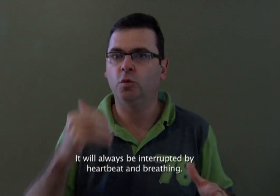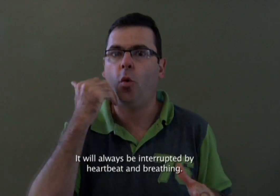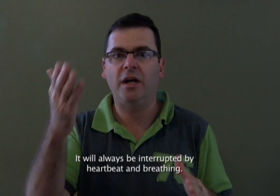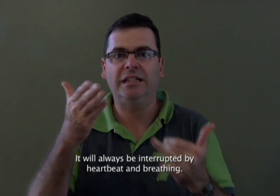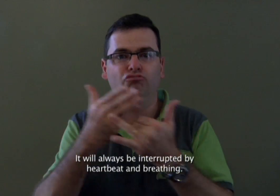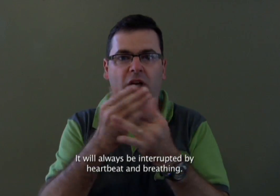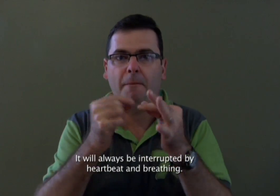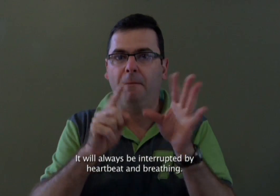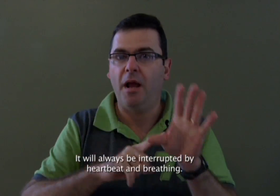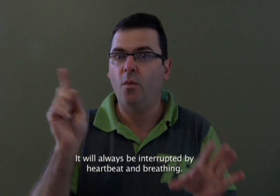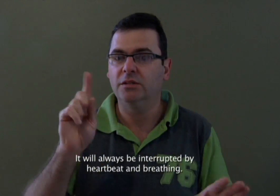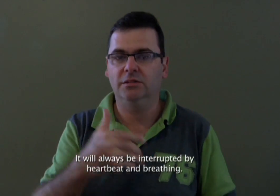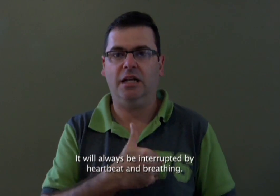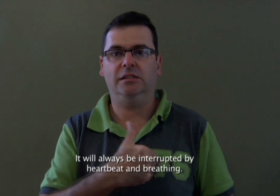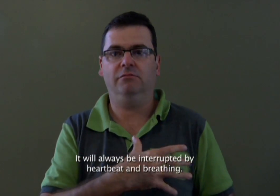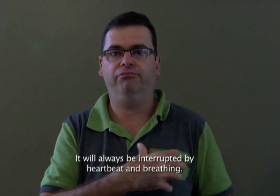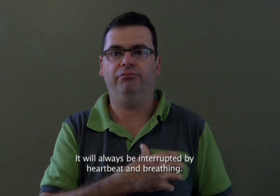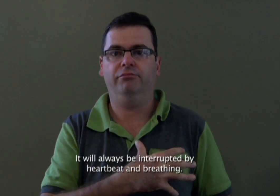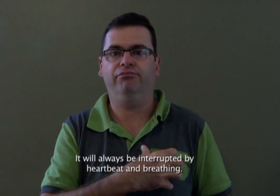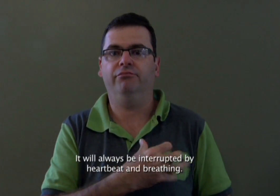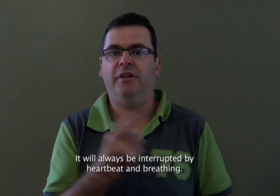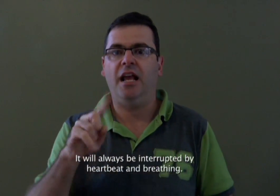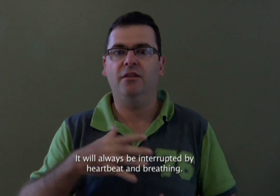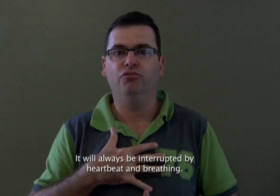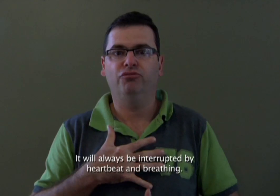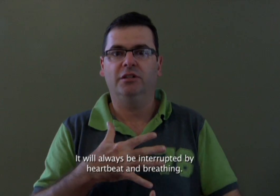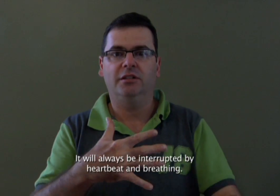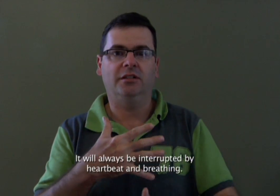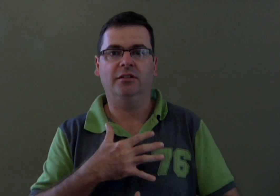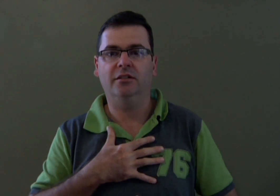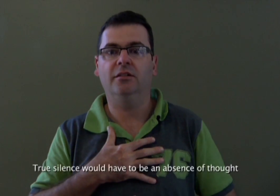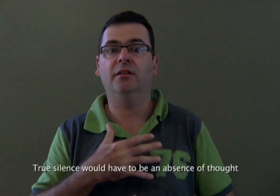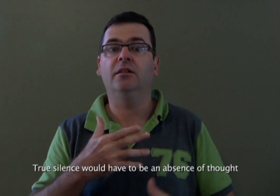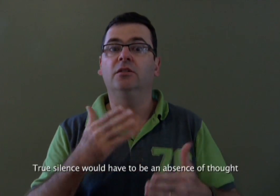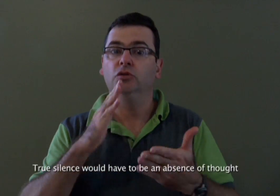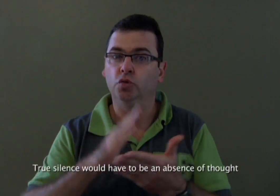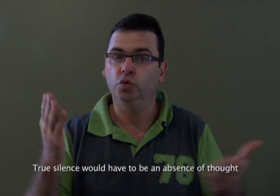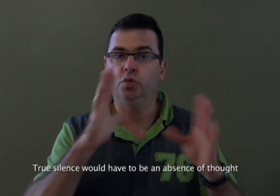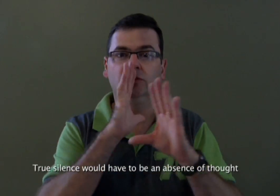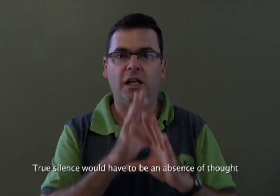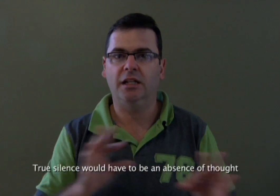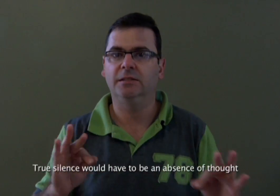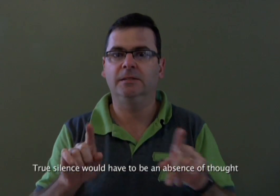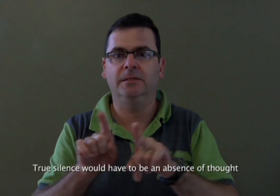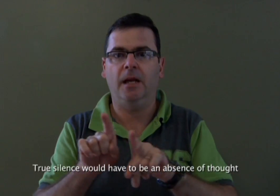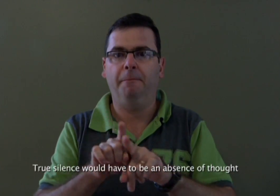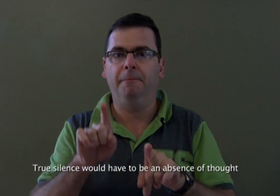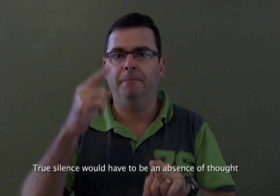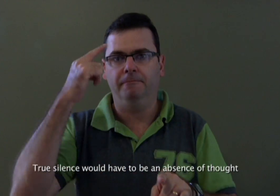always be interrupted by heartbeat and breathing. True silence would have to be an absence of